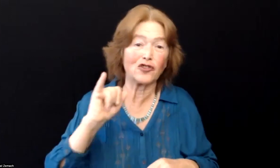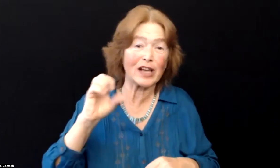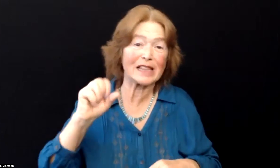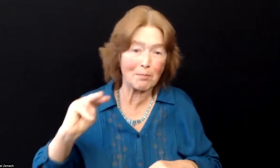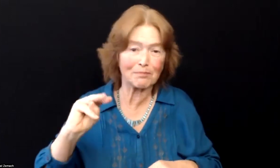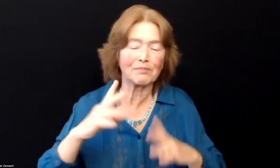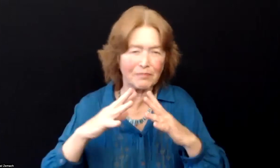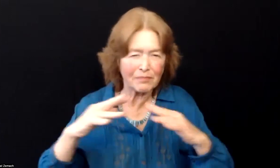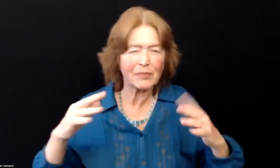ageism.